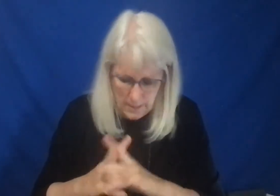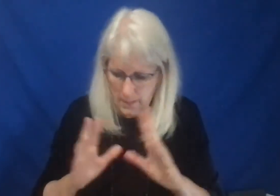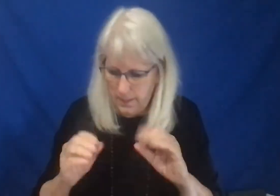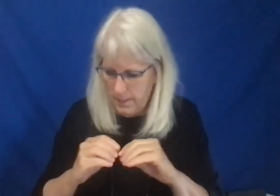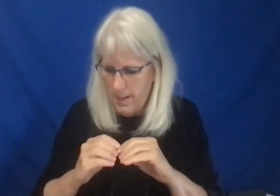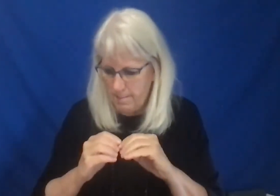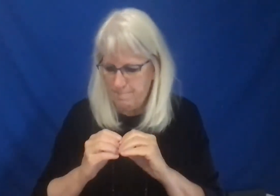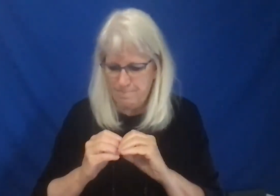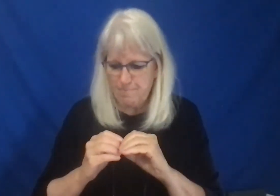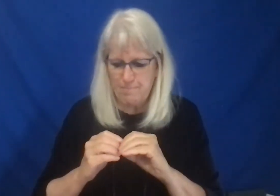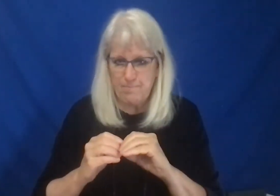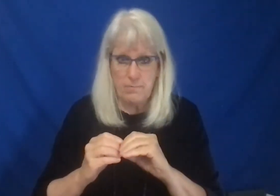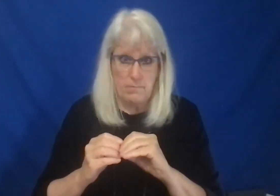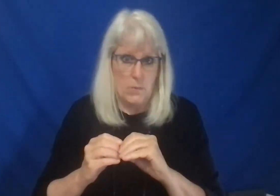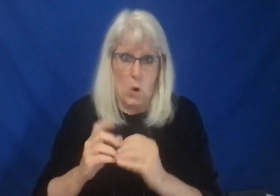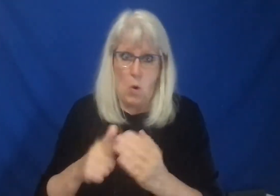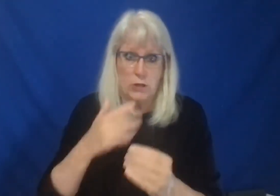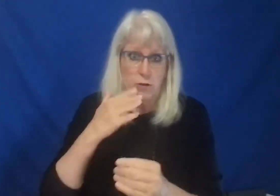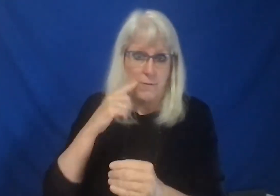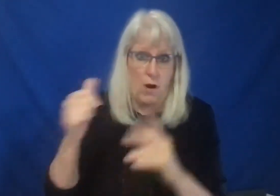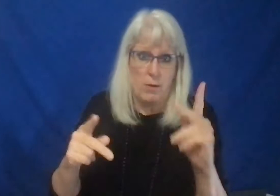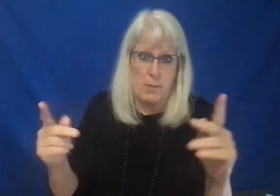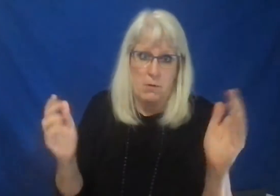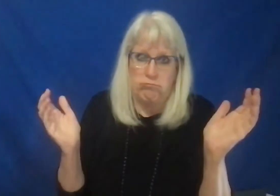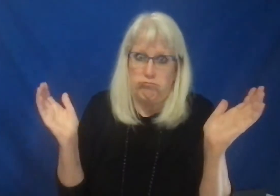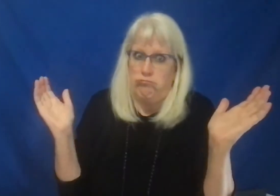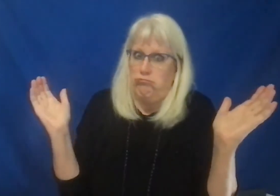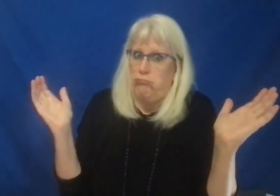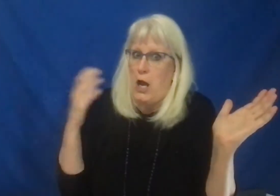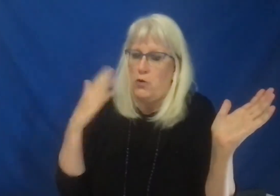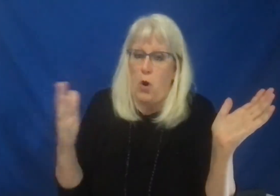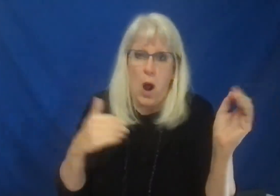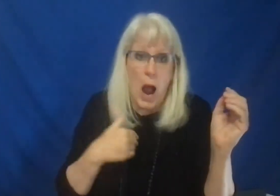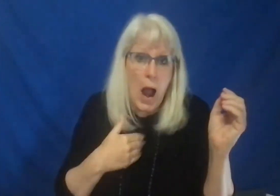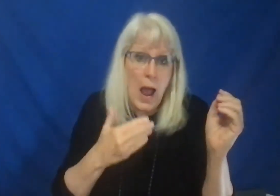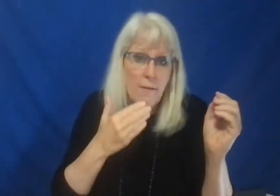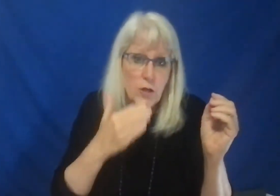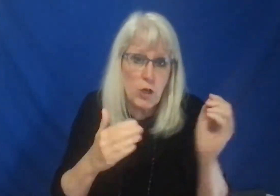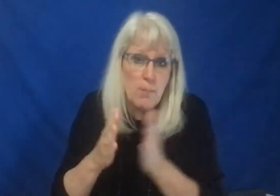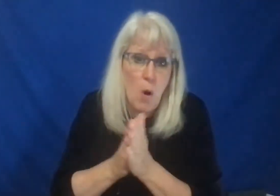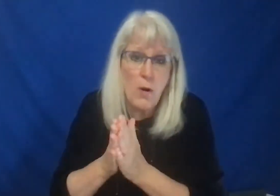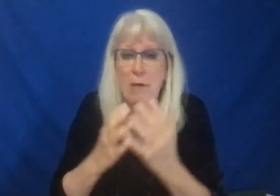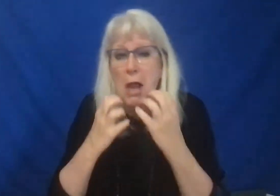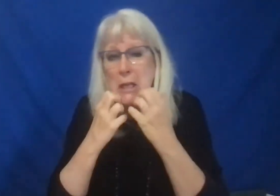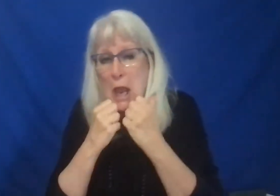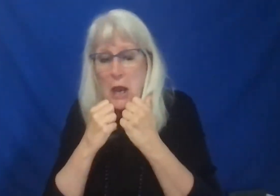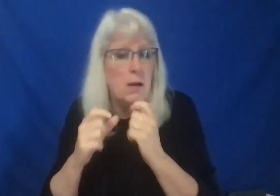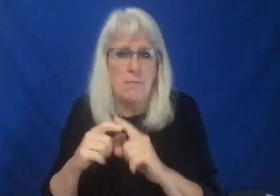I don't know what's good for other people. And my motives may be very good, but Bill is very clear in step 11 in the 12 and